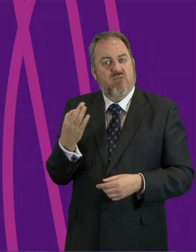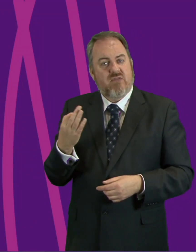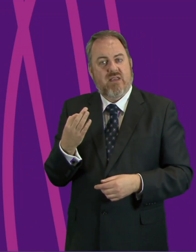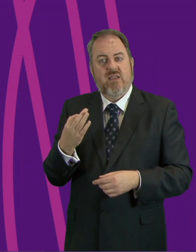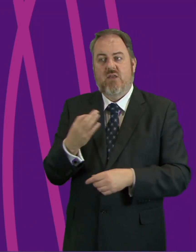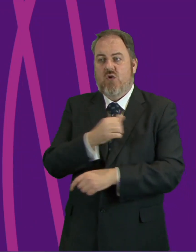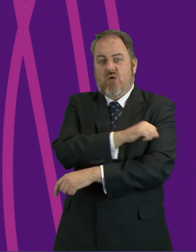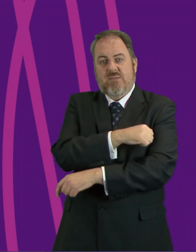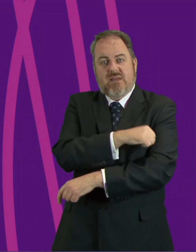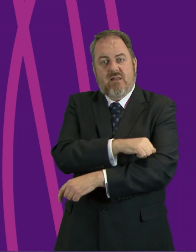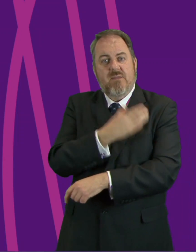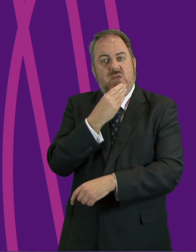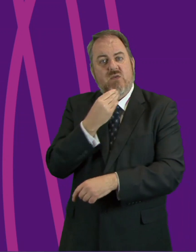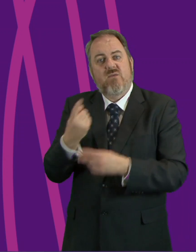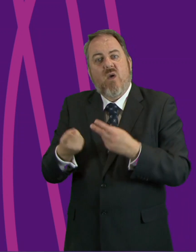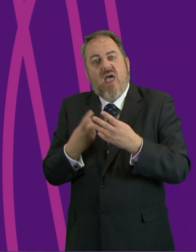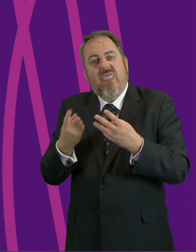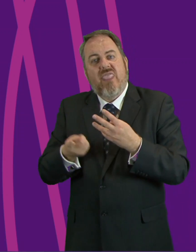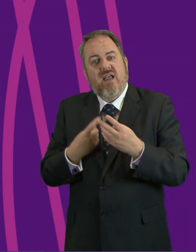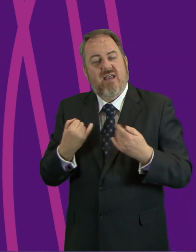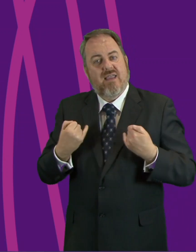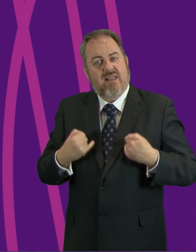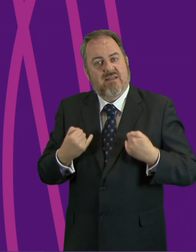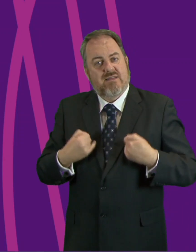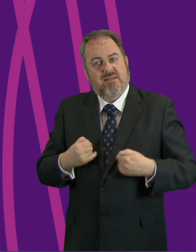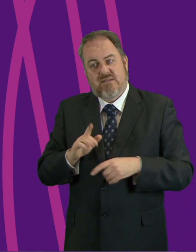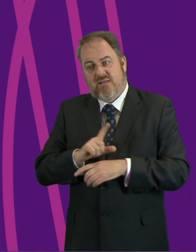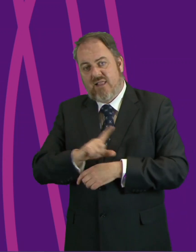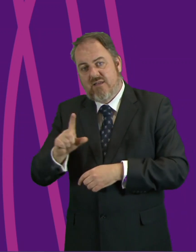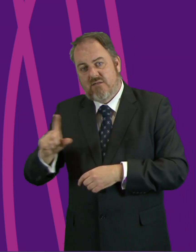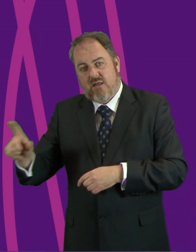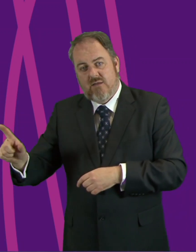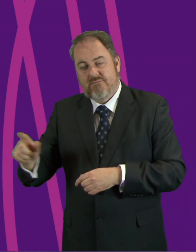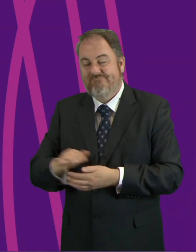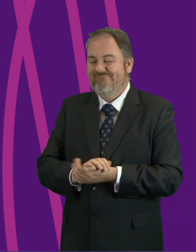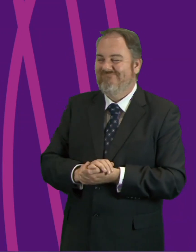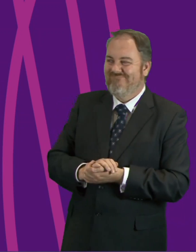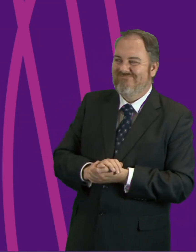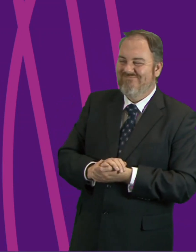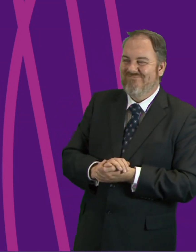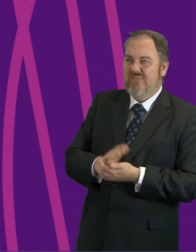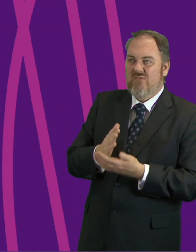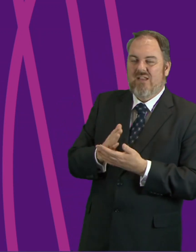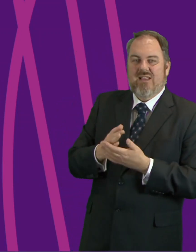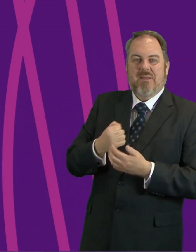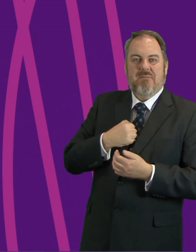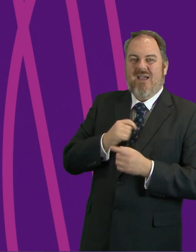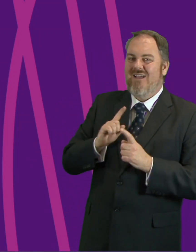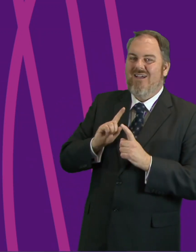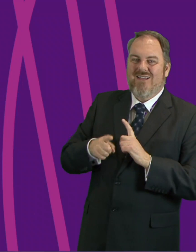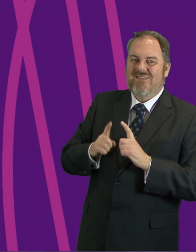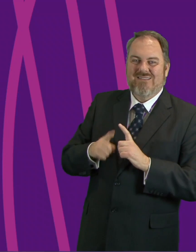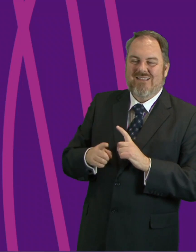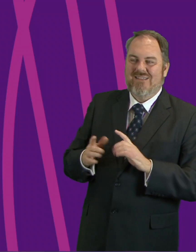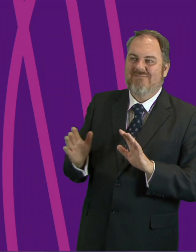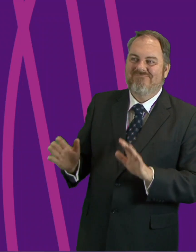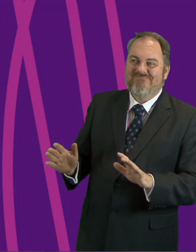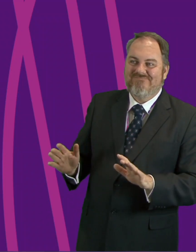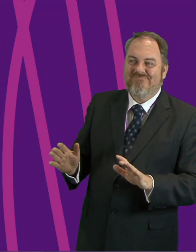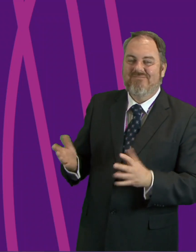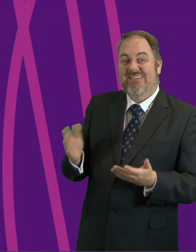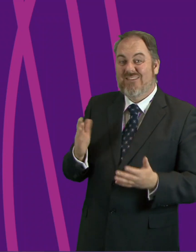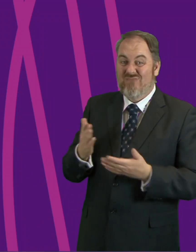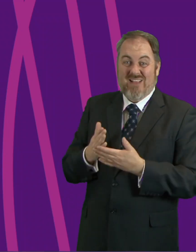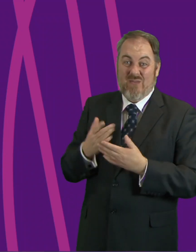orthopaedic procedures? First Minister. This is not the most helpful answer I appreciate at the moment, but all of that is under consideration, but we